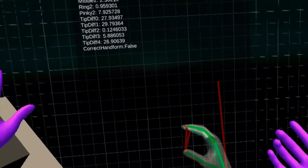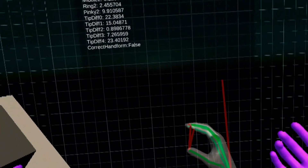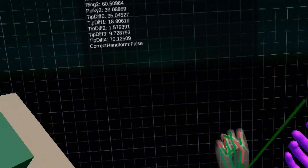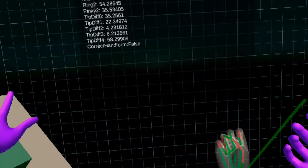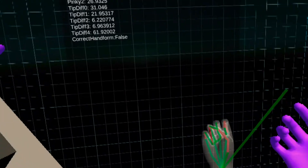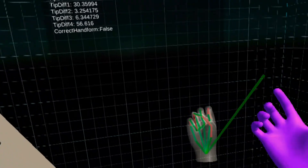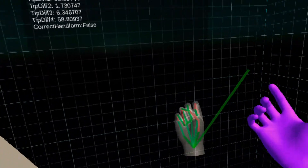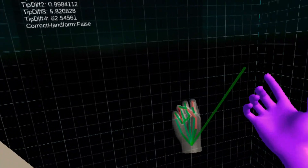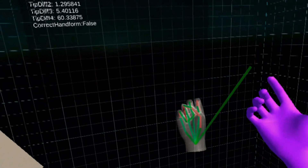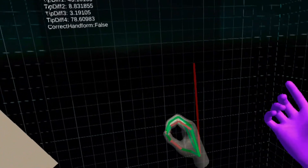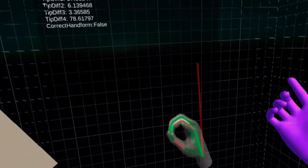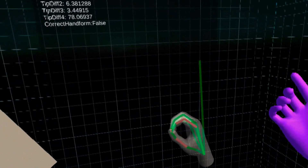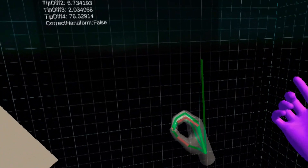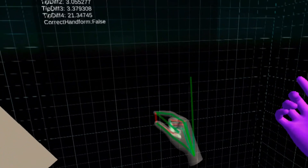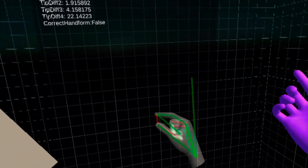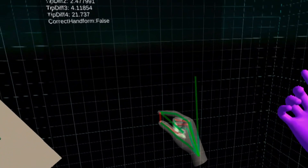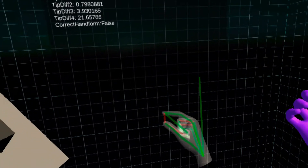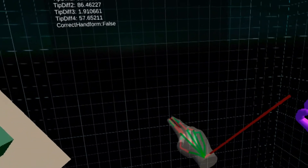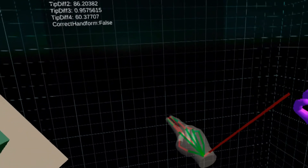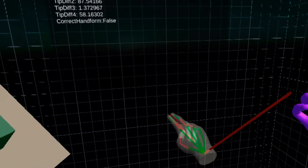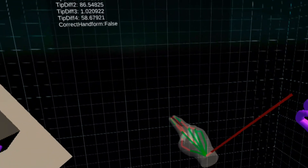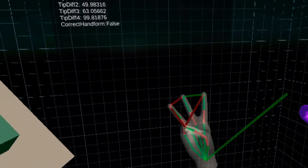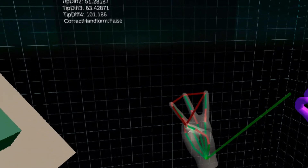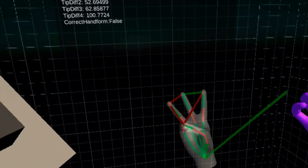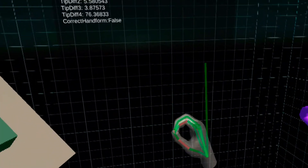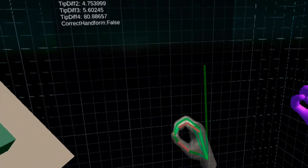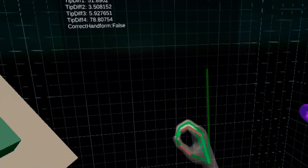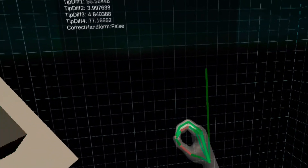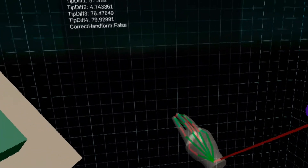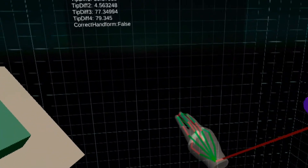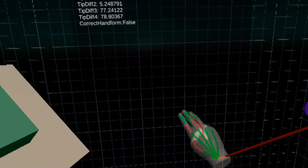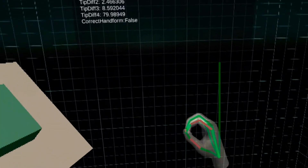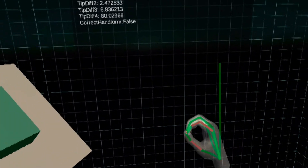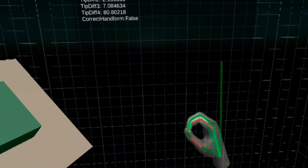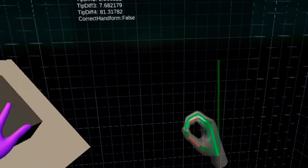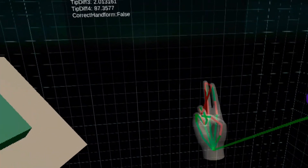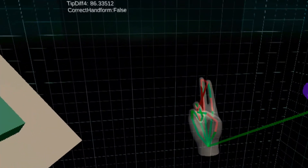One isiike. One isiike. isiike. isiike. isiike. Thank